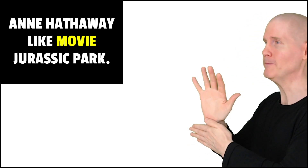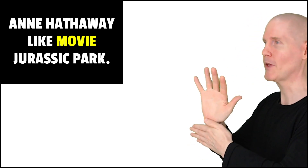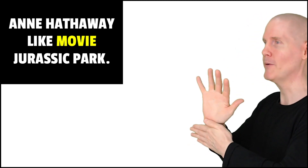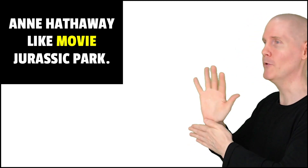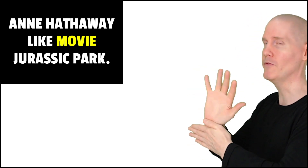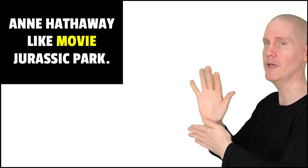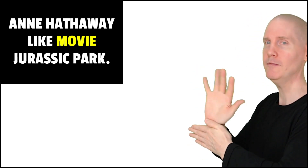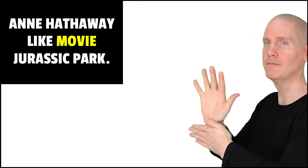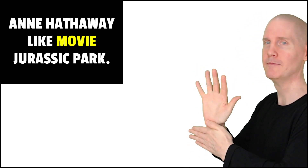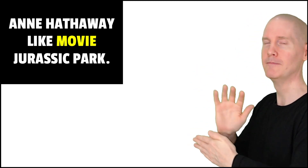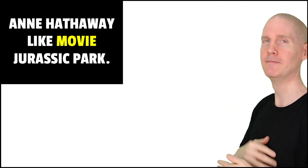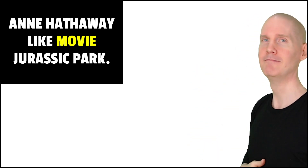movie.